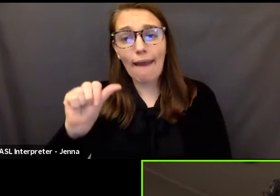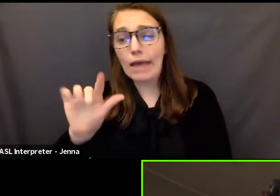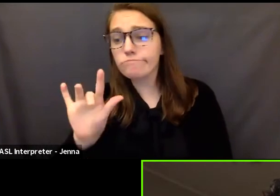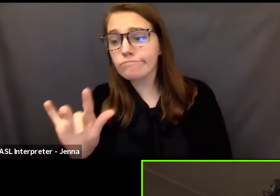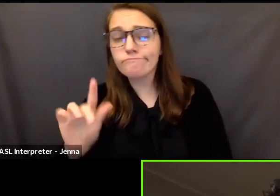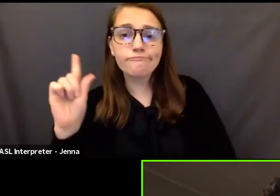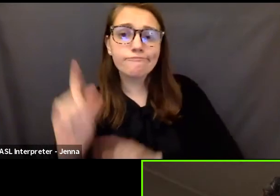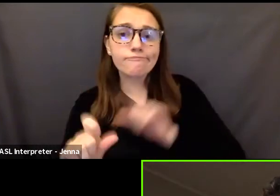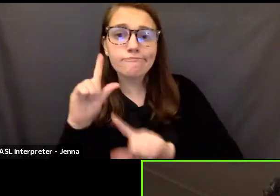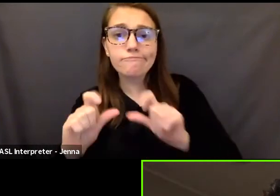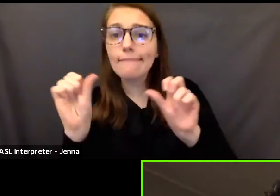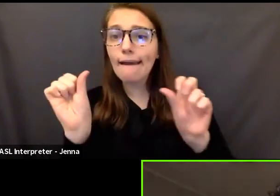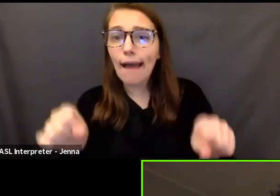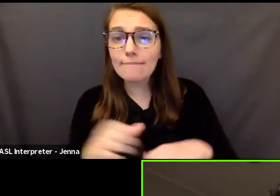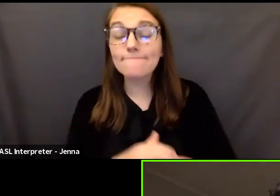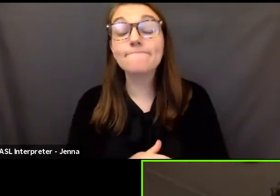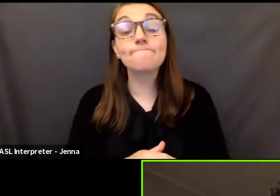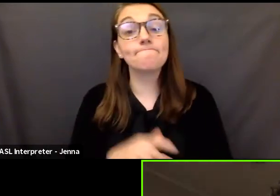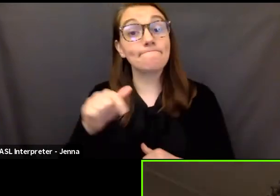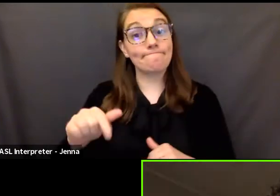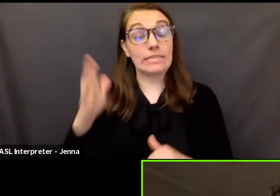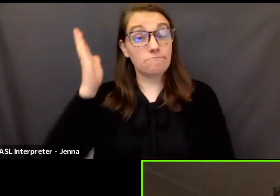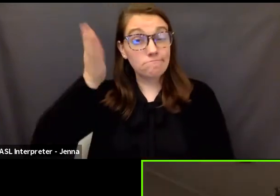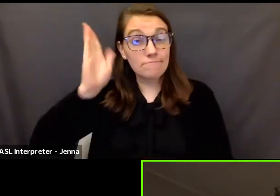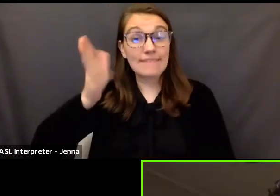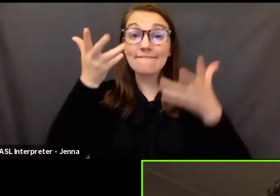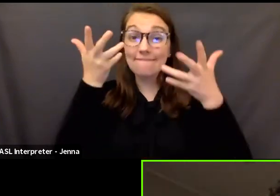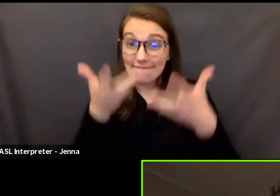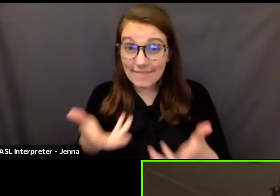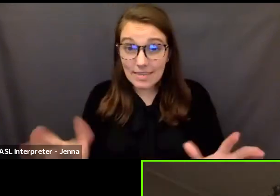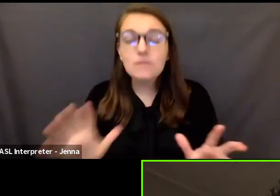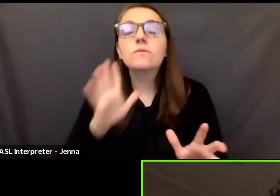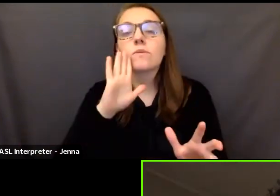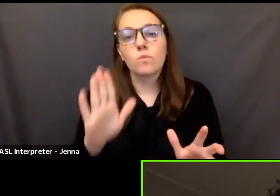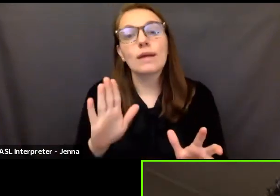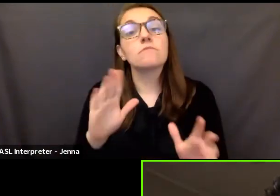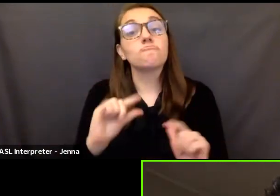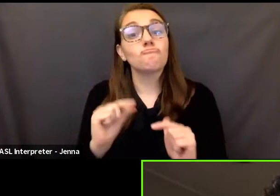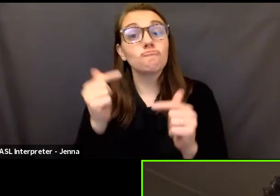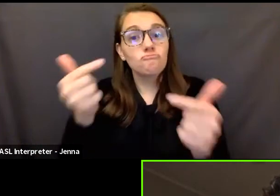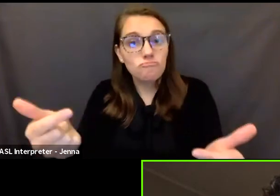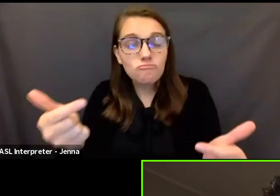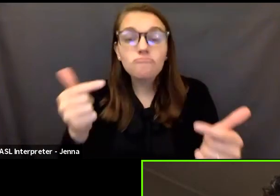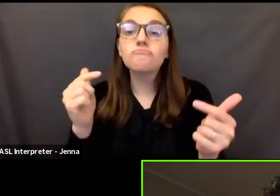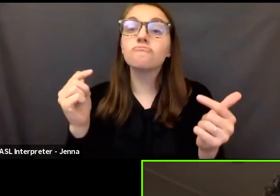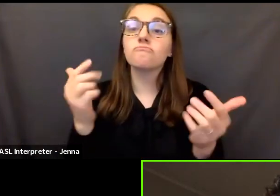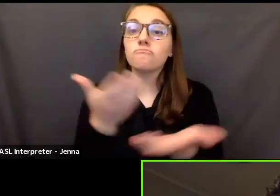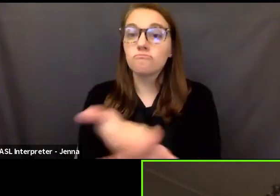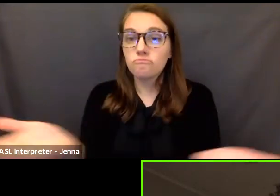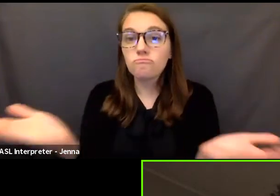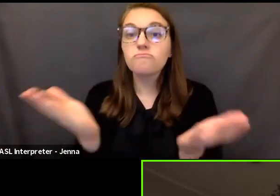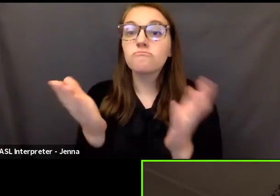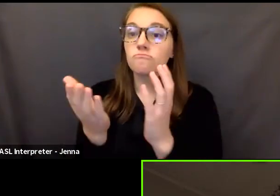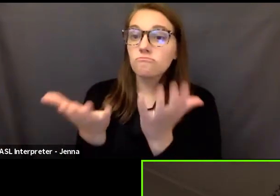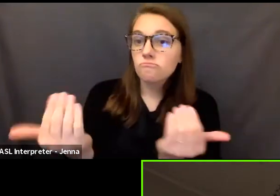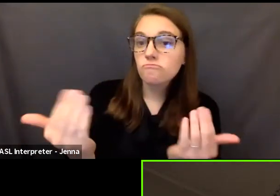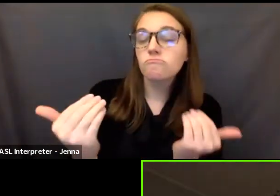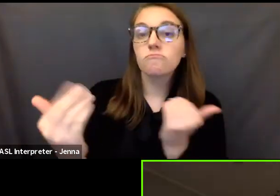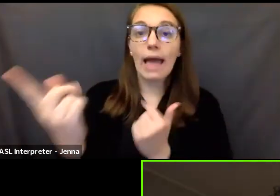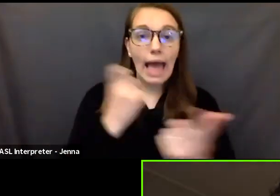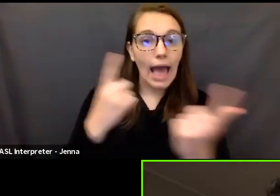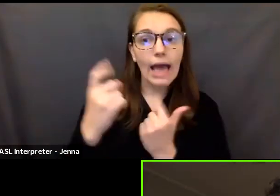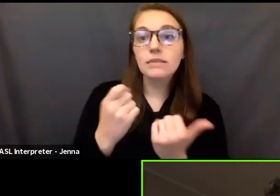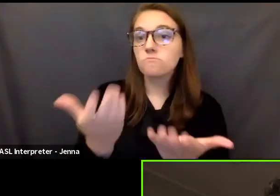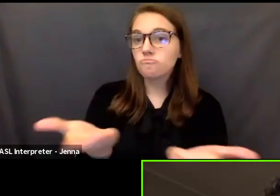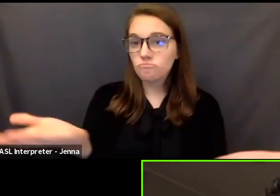screen. At the conclusion of the presentation, we will also be giving voice to various audience members to ask questions,